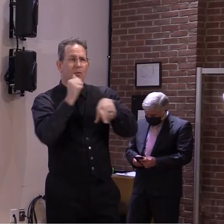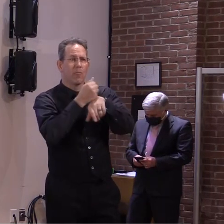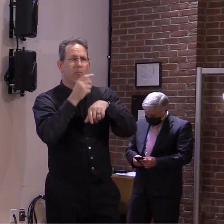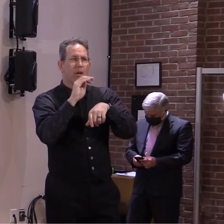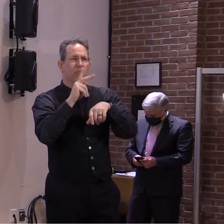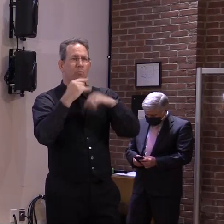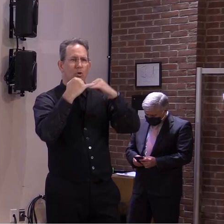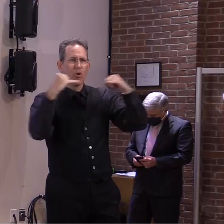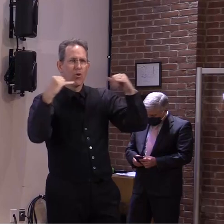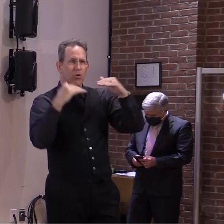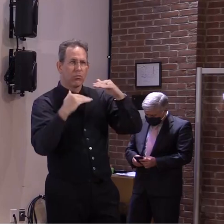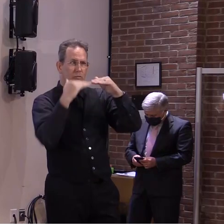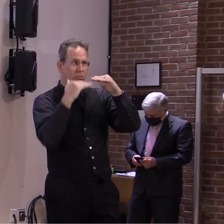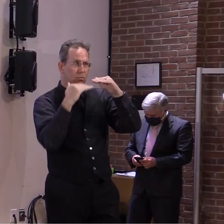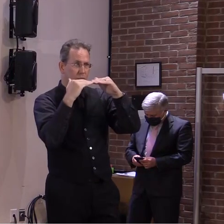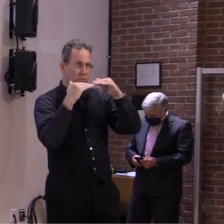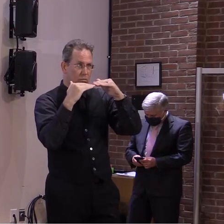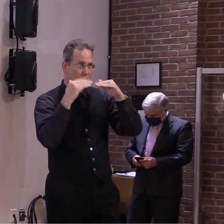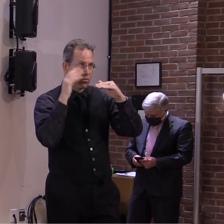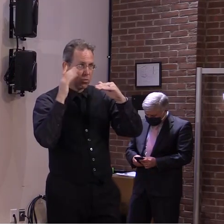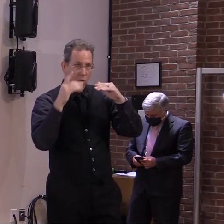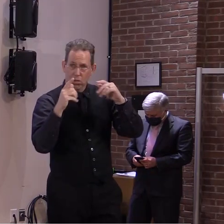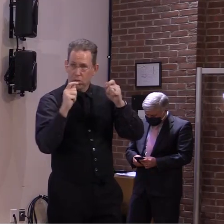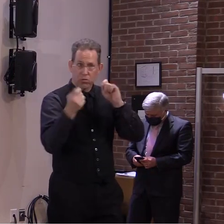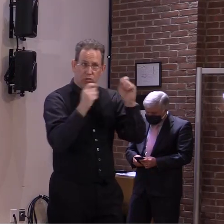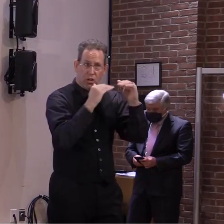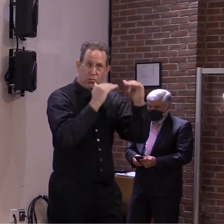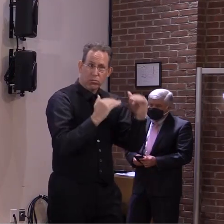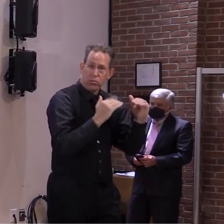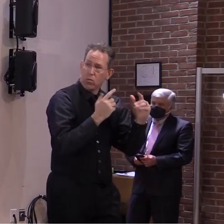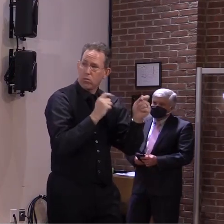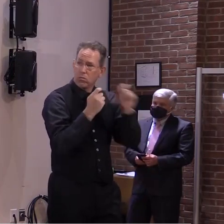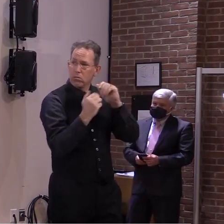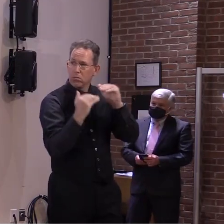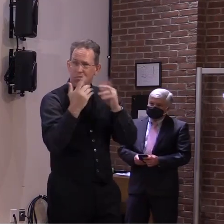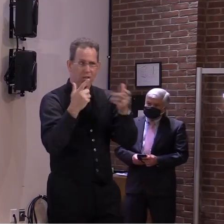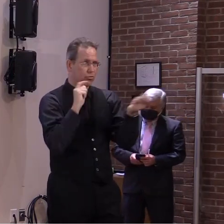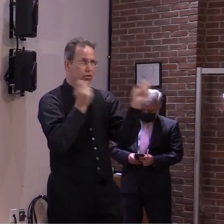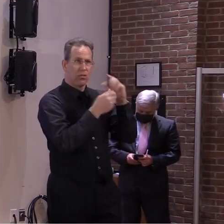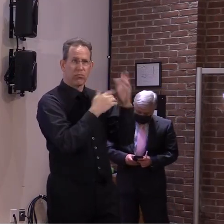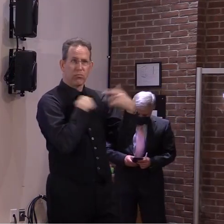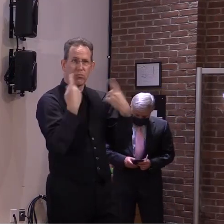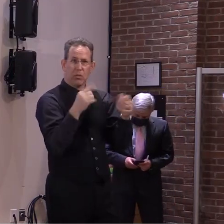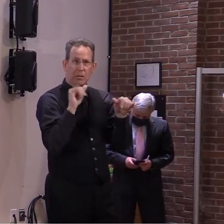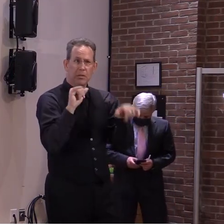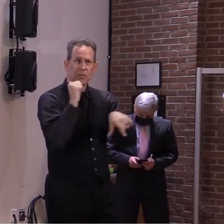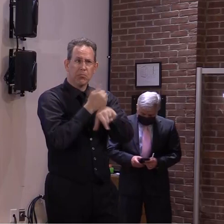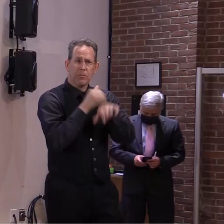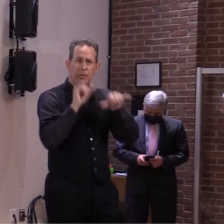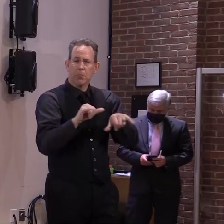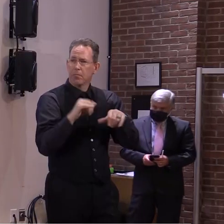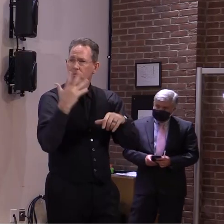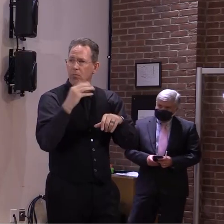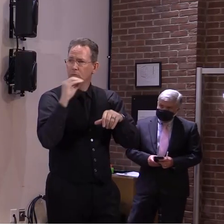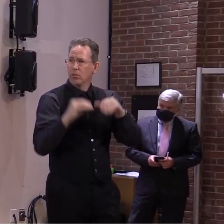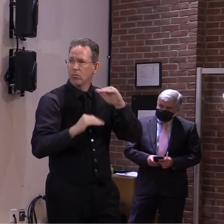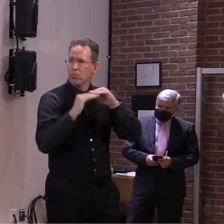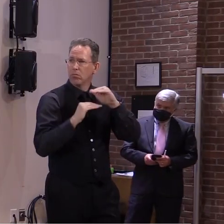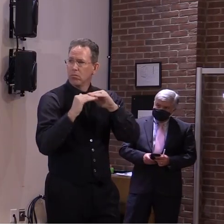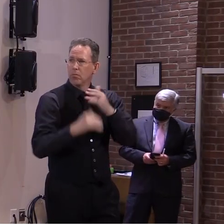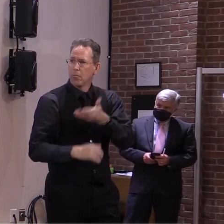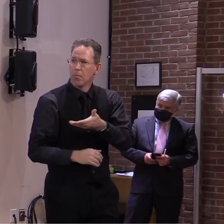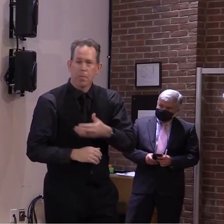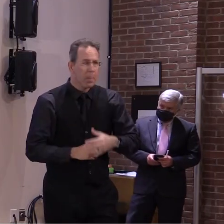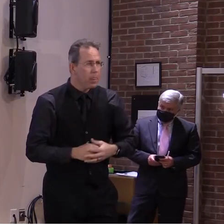eligibility categories? Yeah, our strategy always continues to remain the same: protect the most vulnerable, reduce